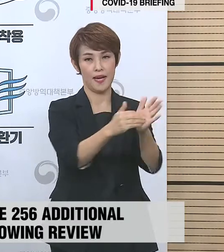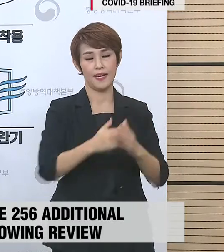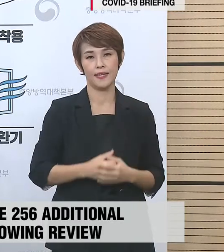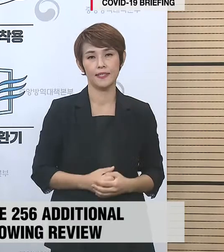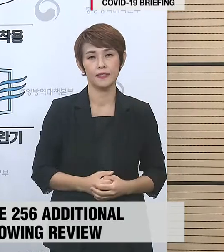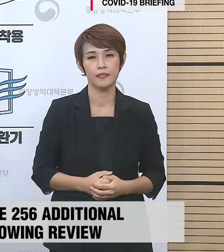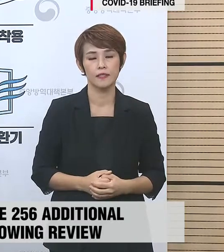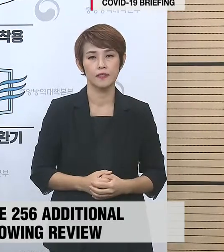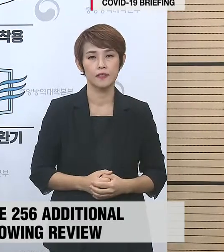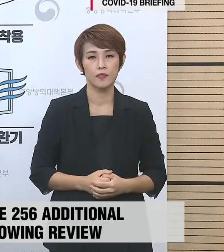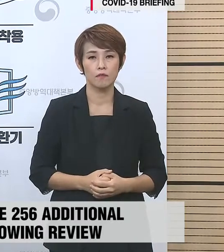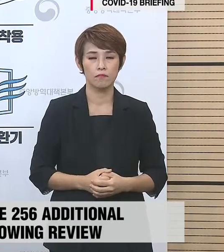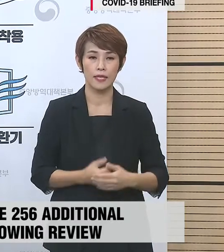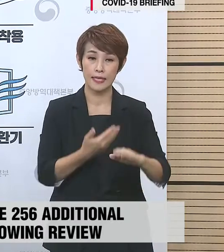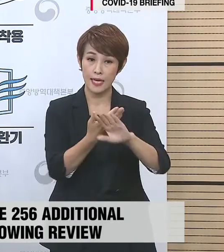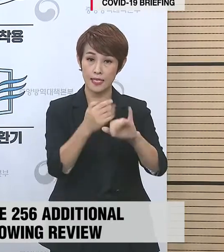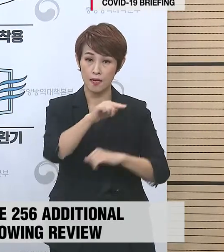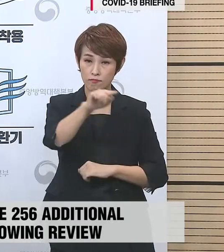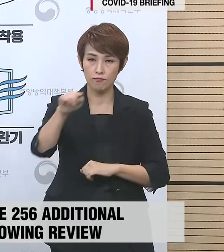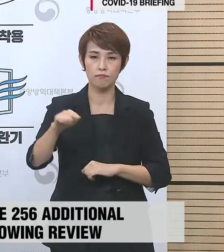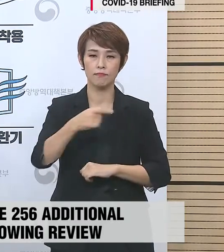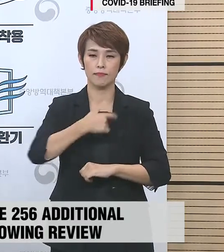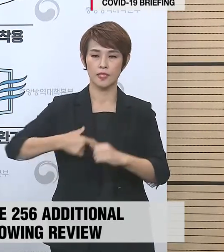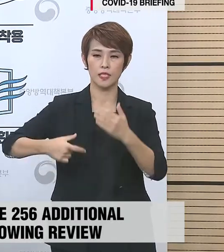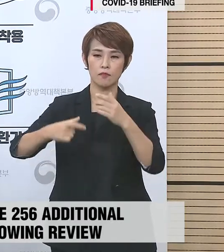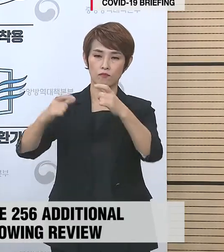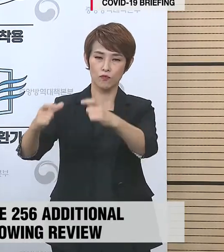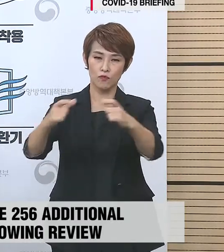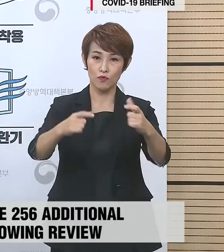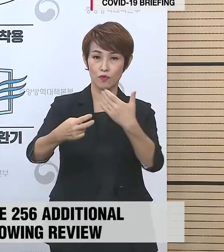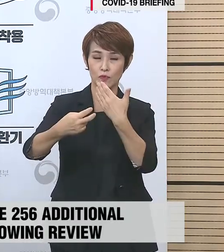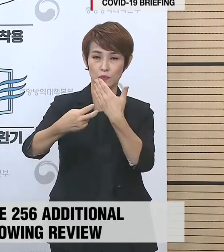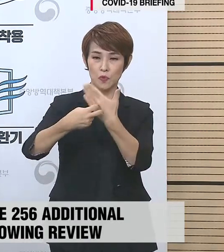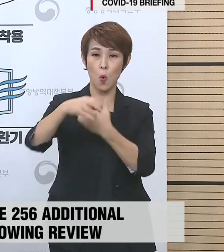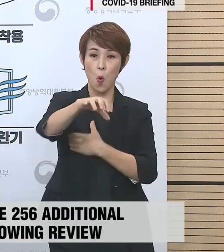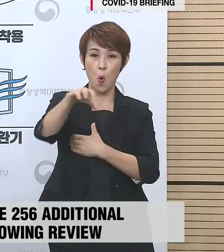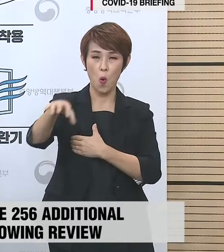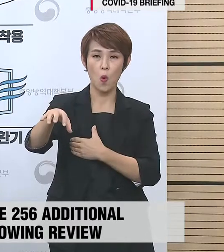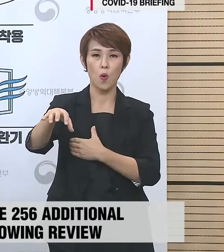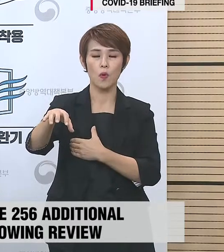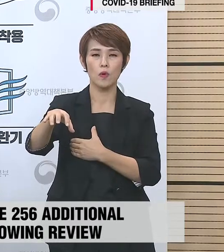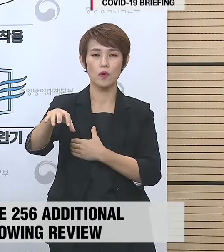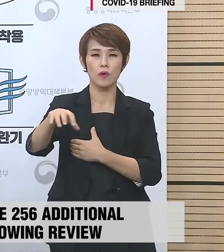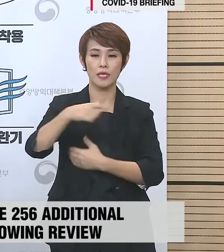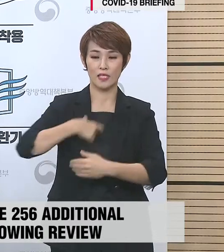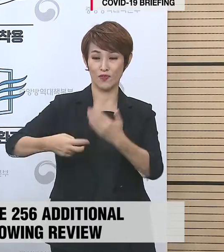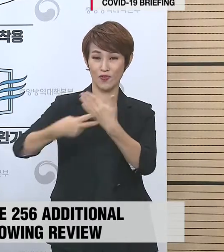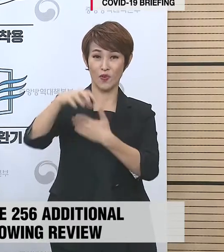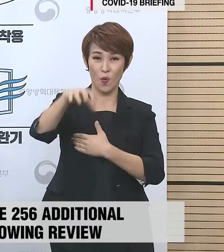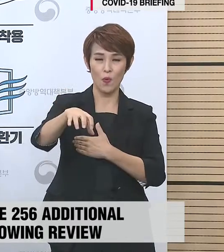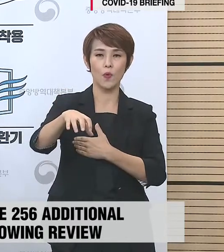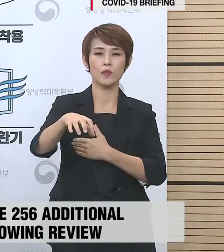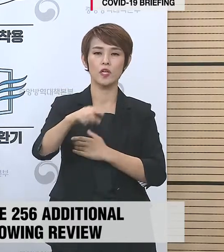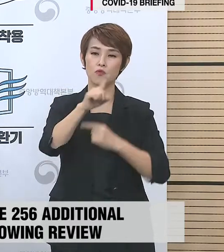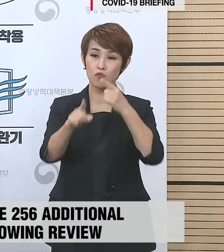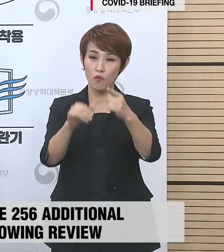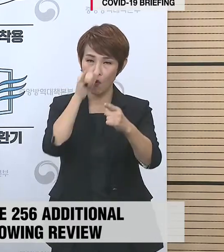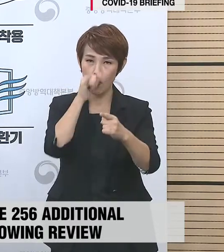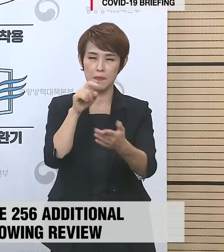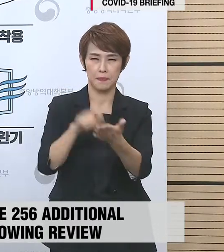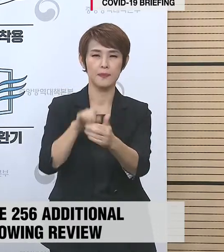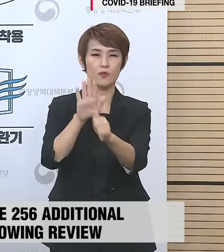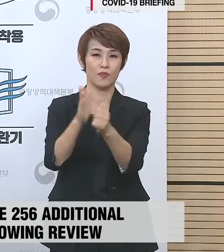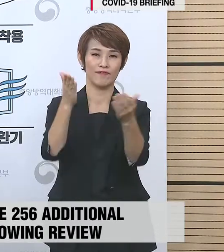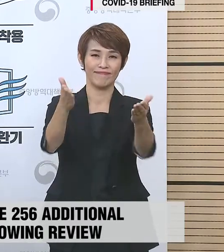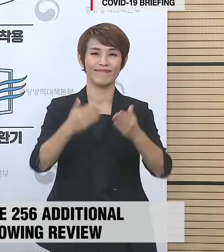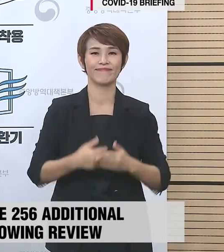fee, and a total of 4 people have received their medical support transport fee already. And for the rest